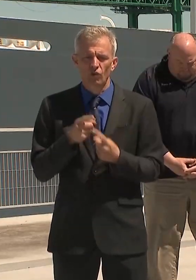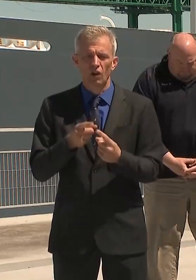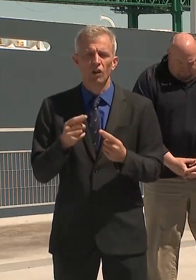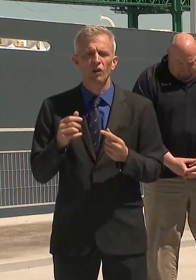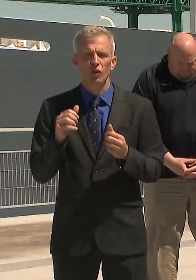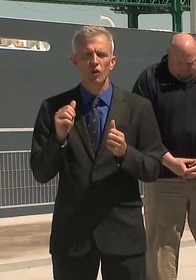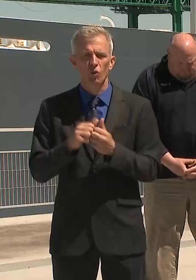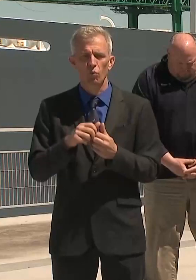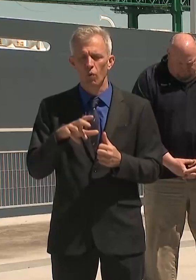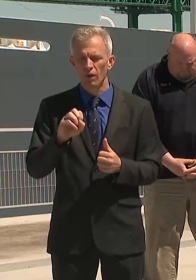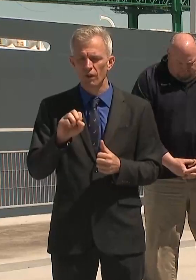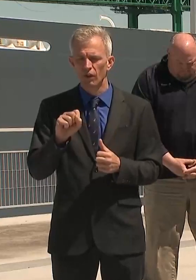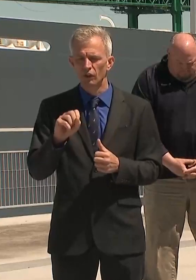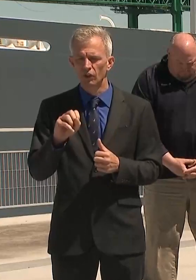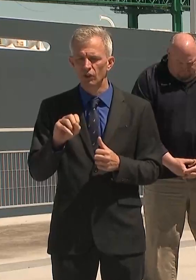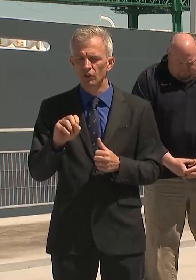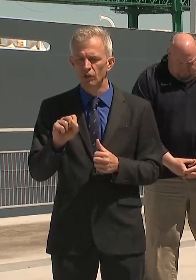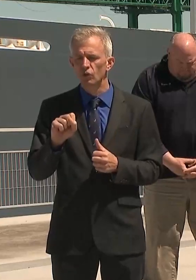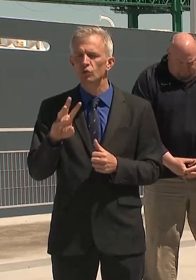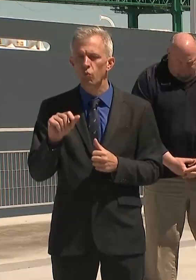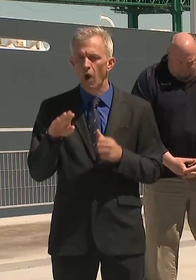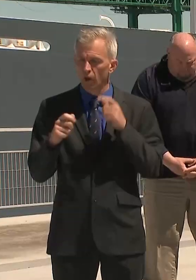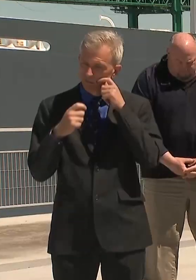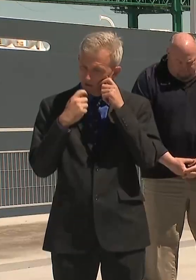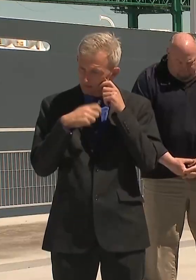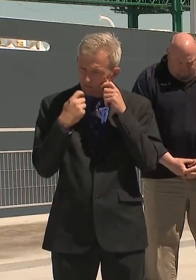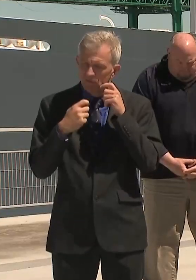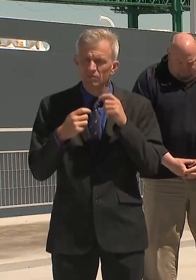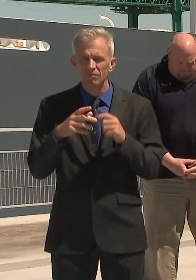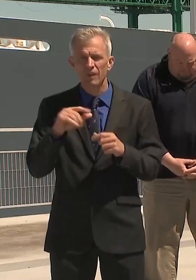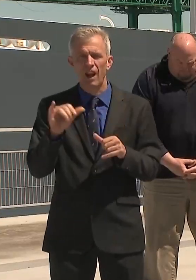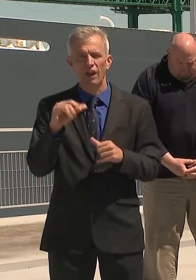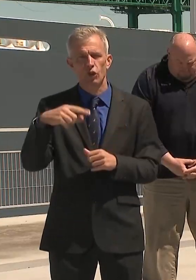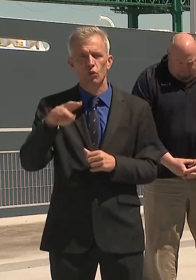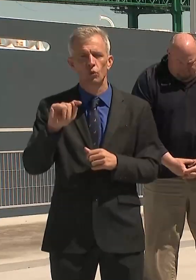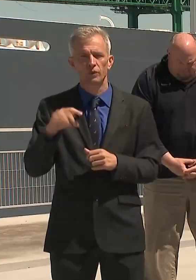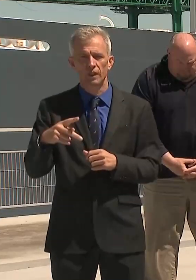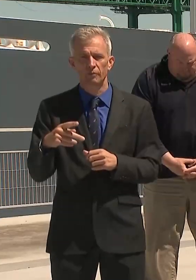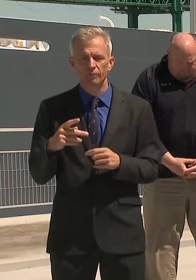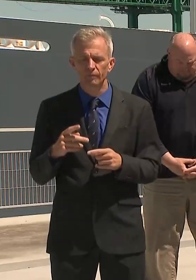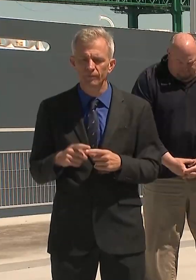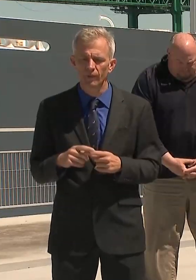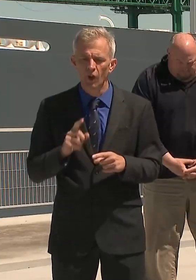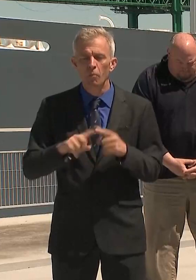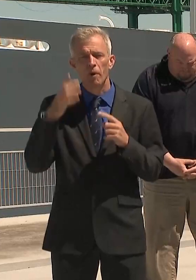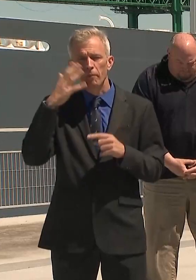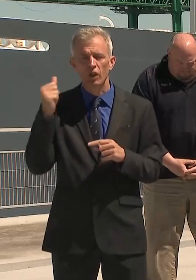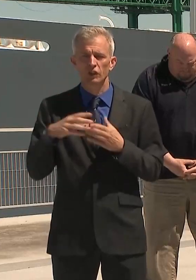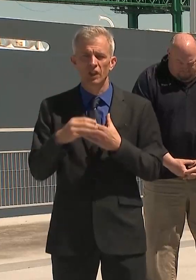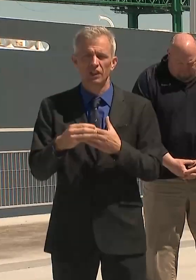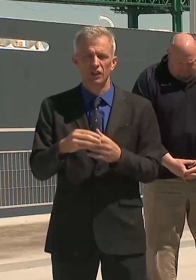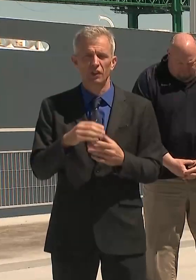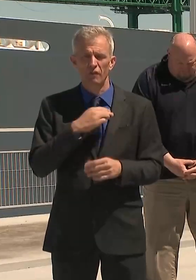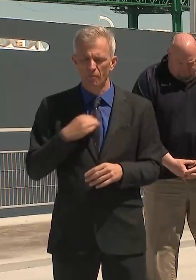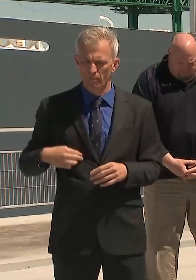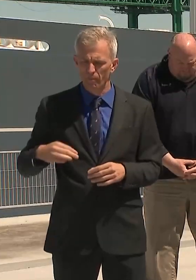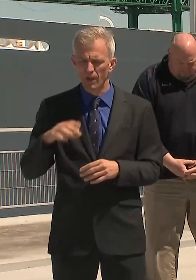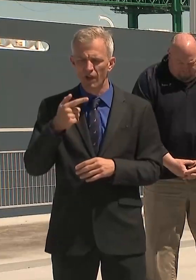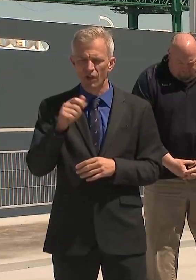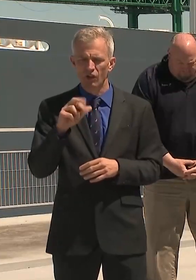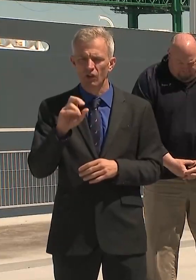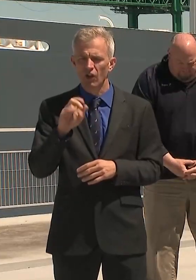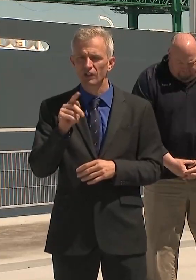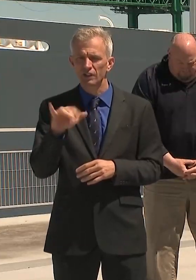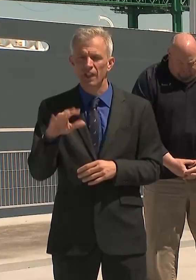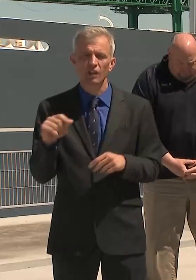swabs and the transfer of that media. And that remains an issue. But because of leadership of Mayor Garcetti, leaders of mayors